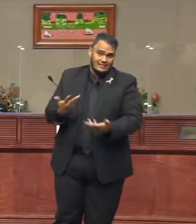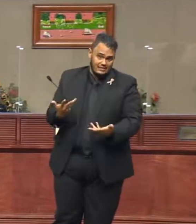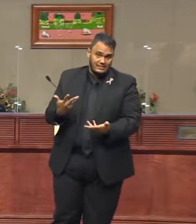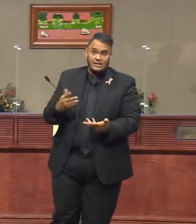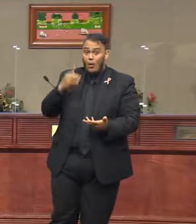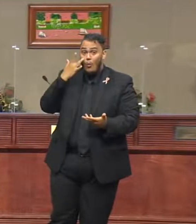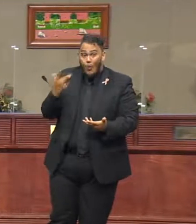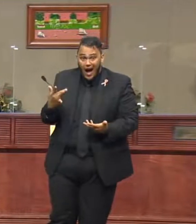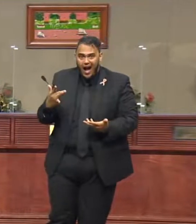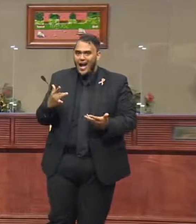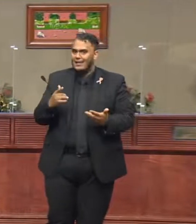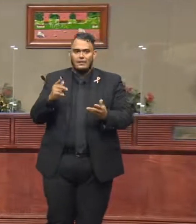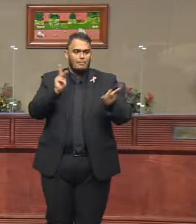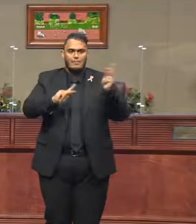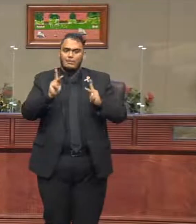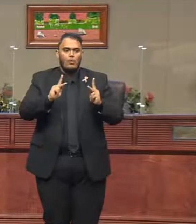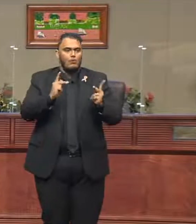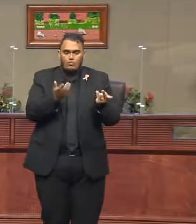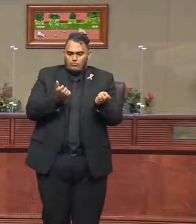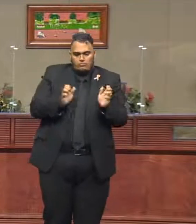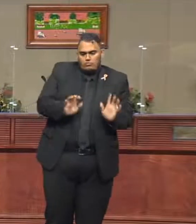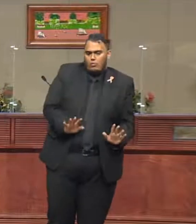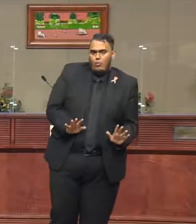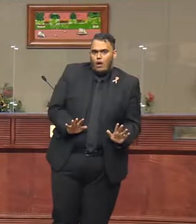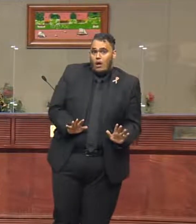does supply compare to demand?